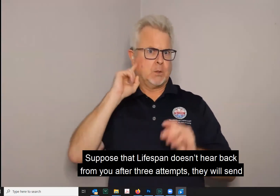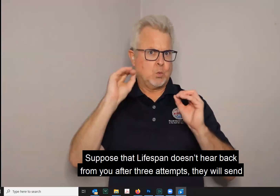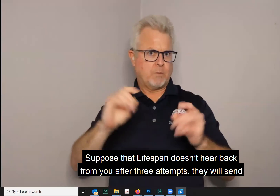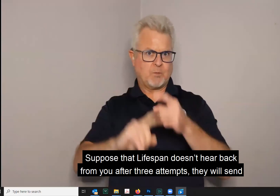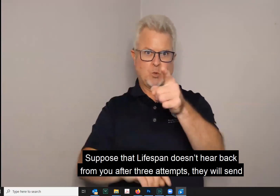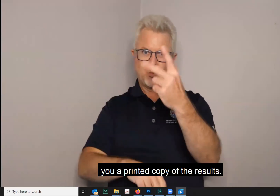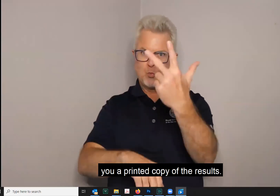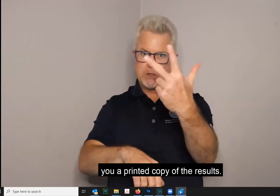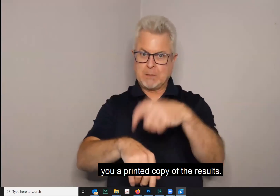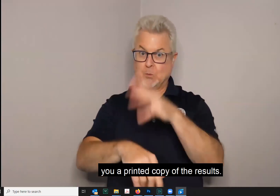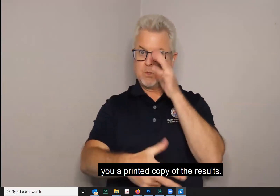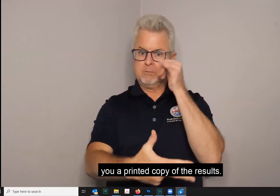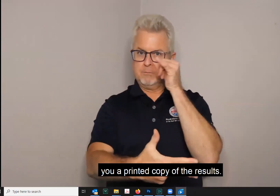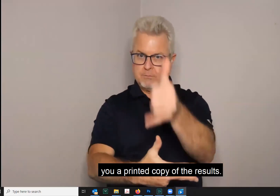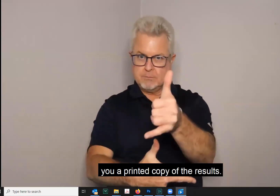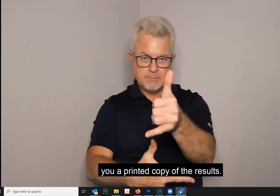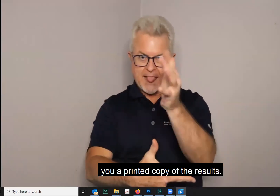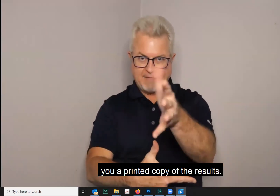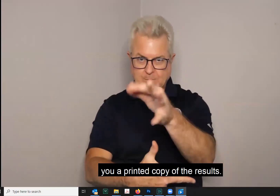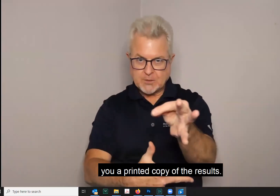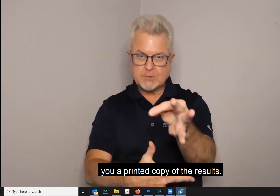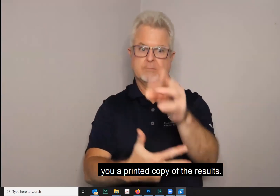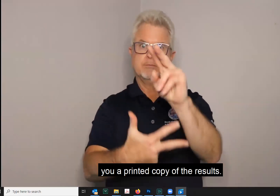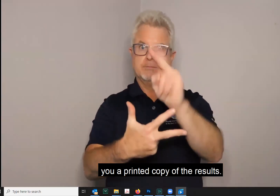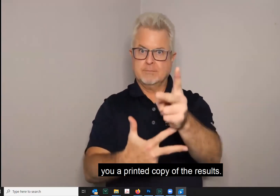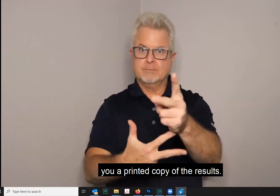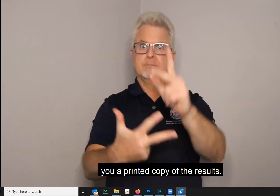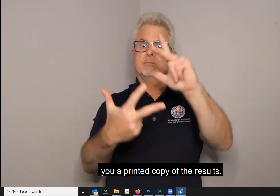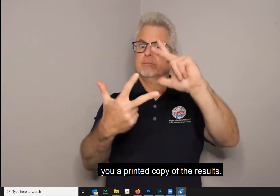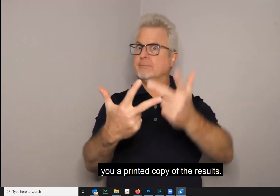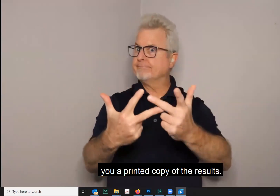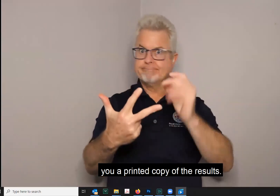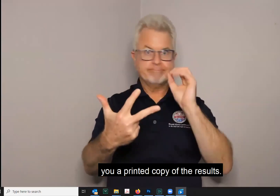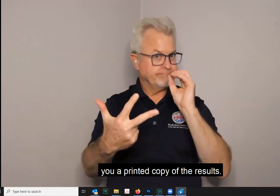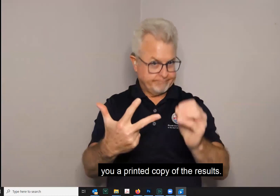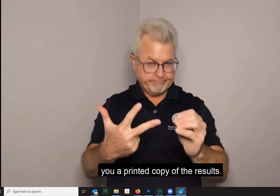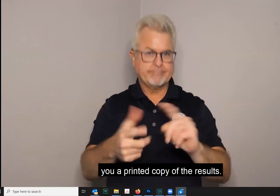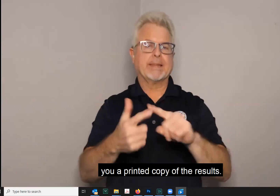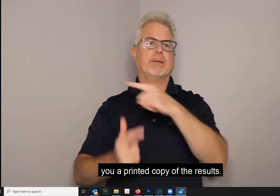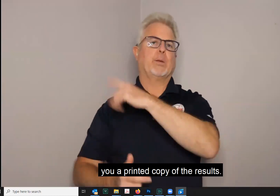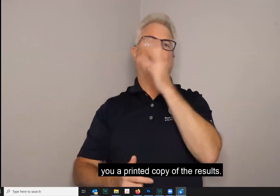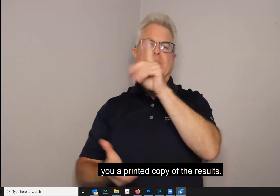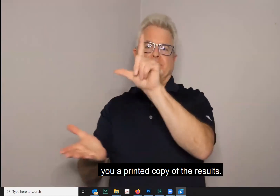Suppose Lifespan does not hear back from you after 3 attempts, they will send you a printed copy of the